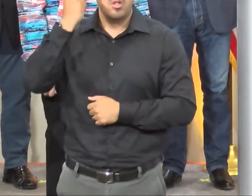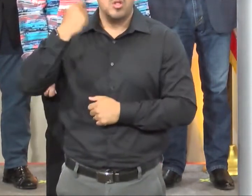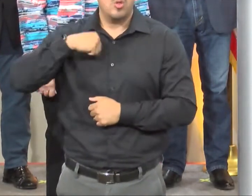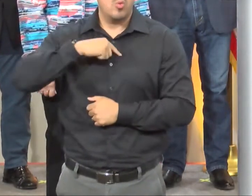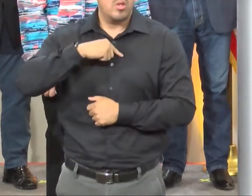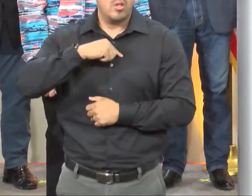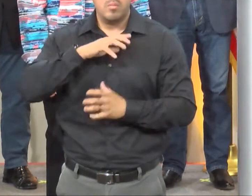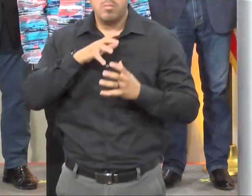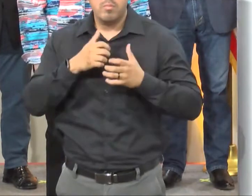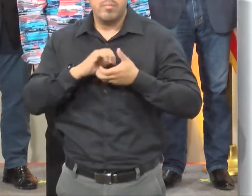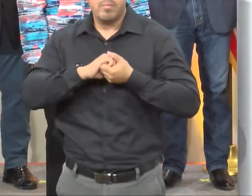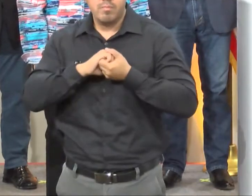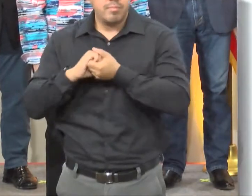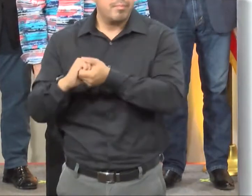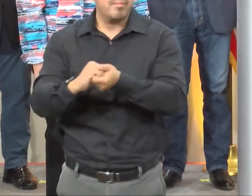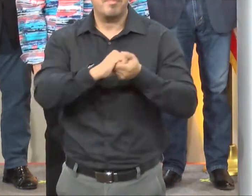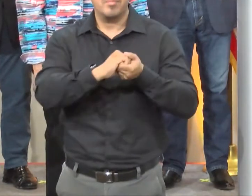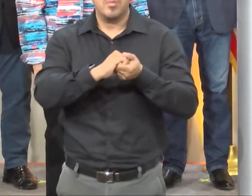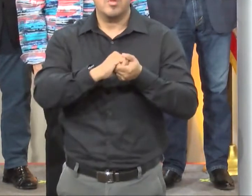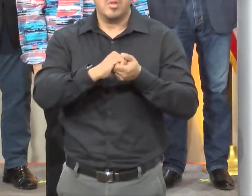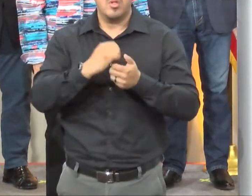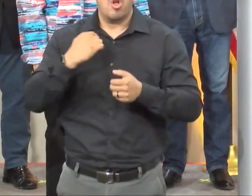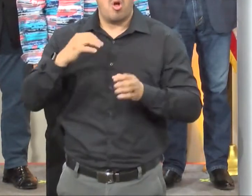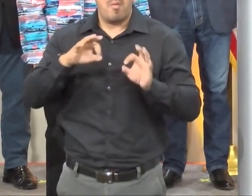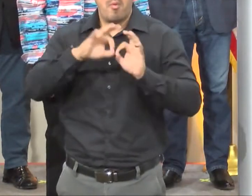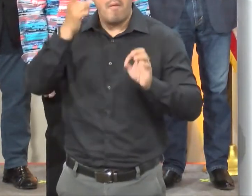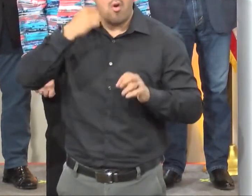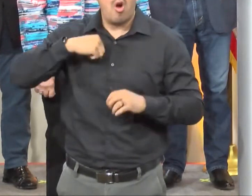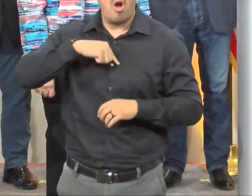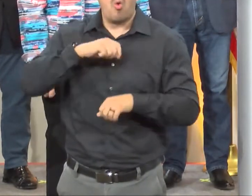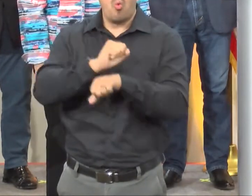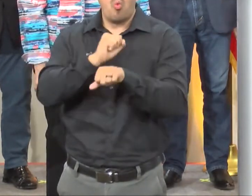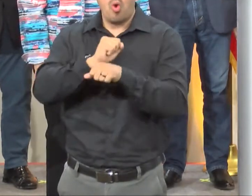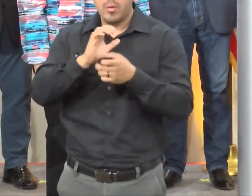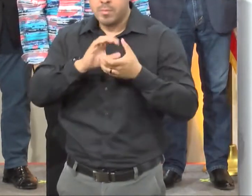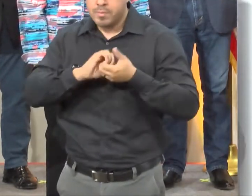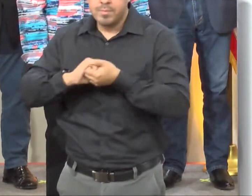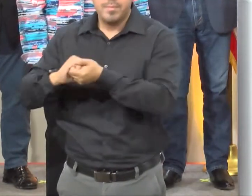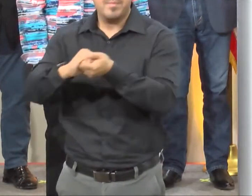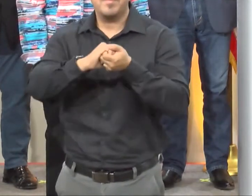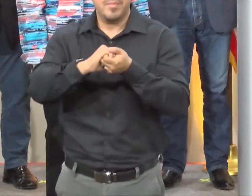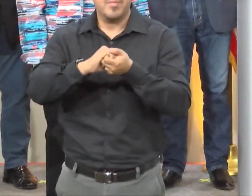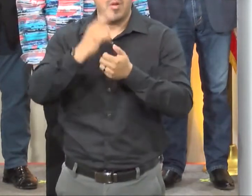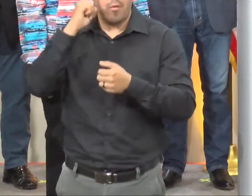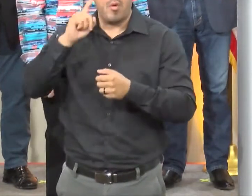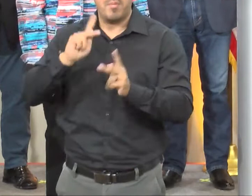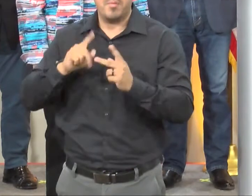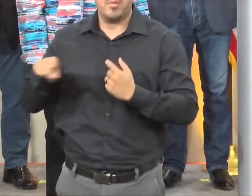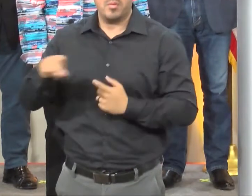together, and it's important for us to work together on behalf of these individuals. Now let me yield